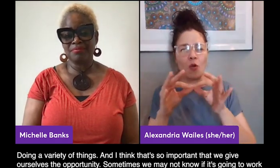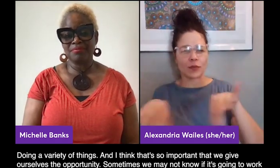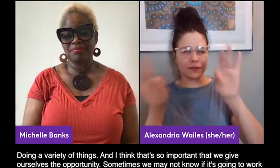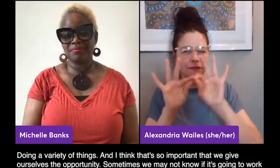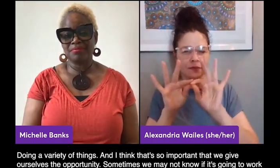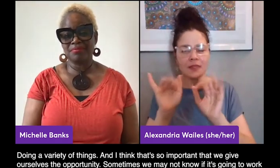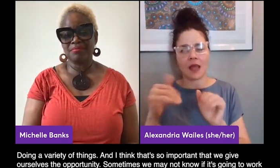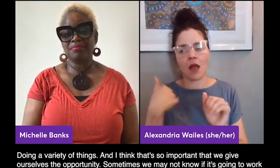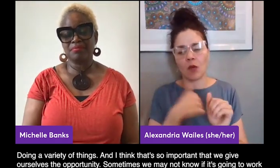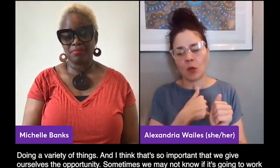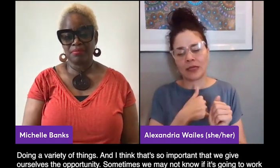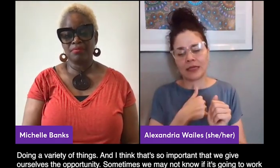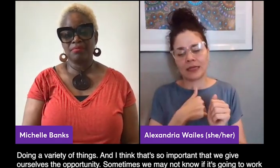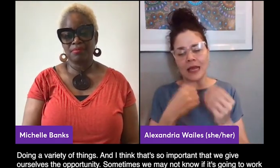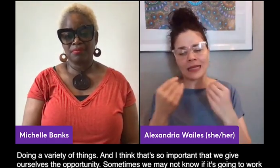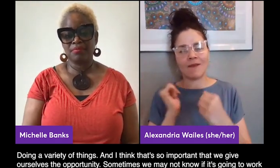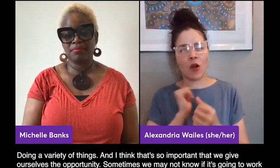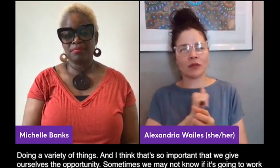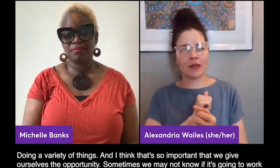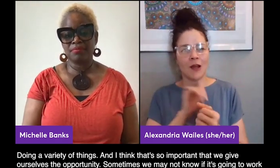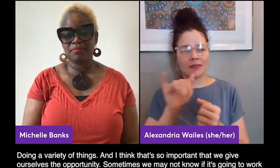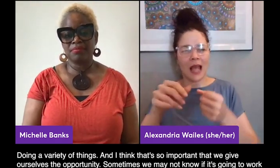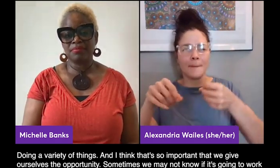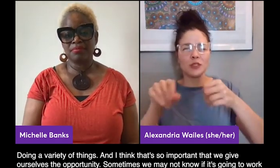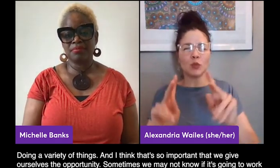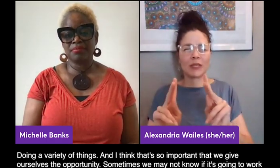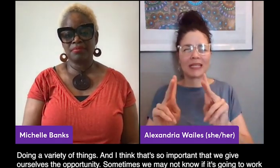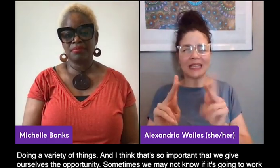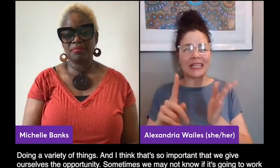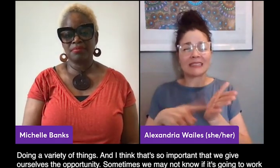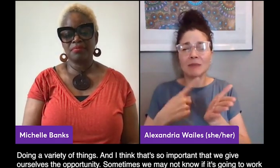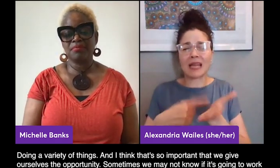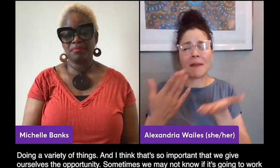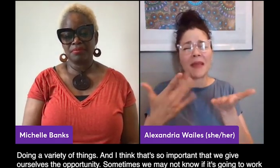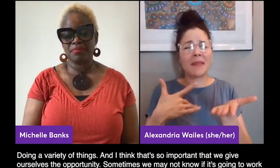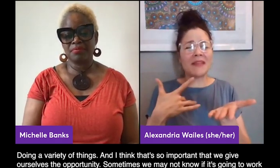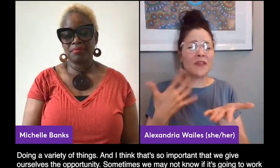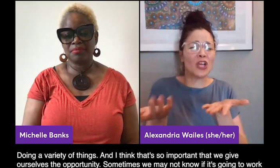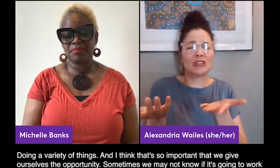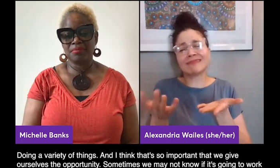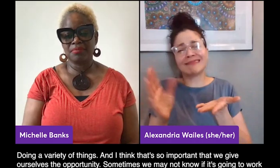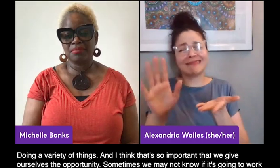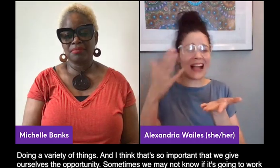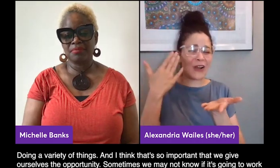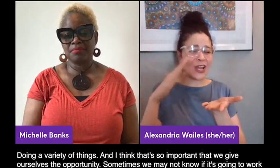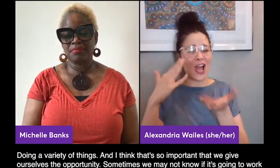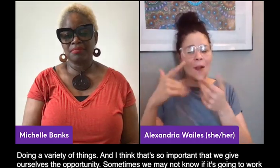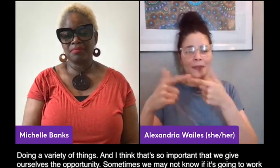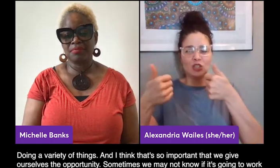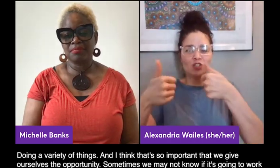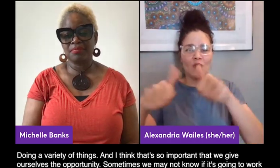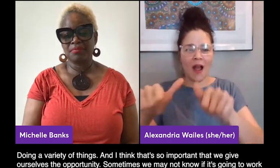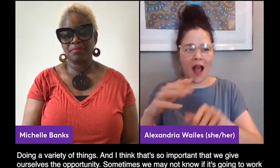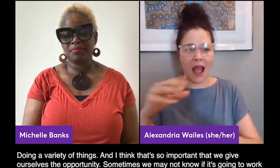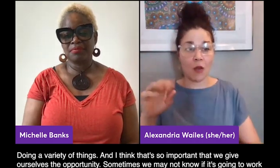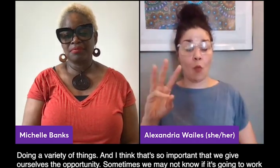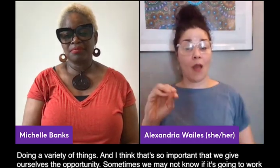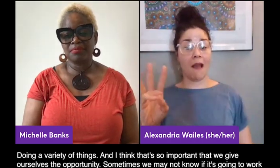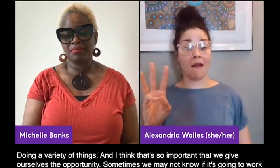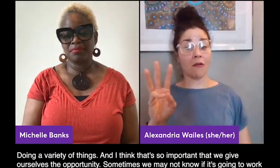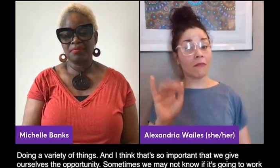Doing a variety of things, and I think that's so important that we give ourselves the opportunity. Sometimes we may not know if it's going to work or